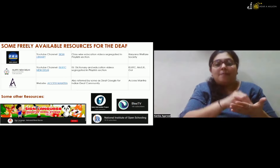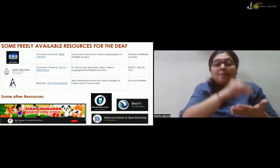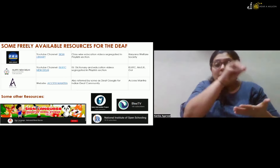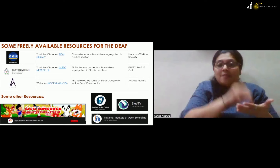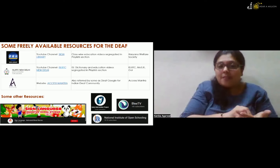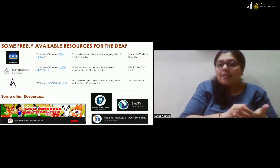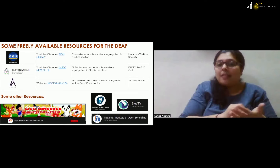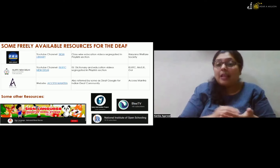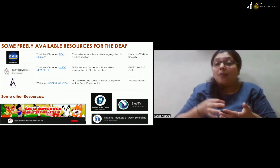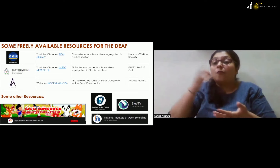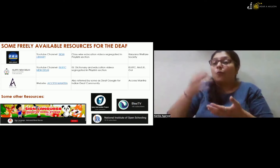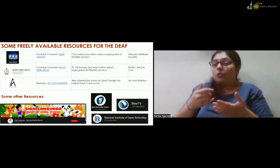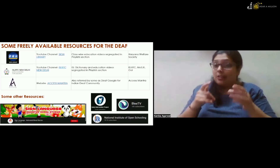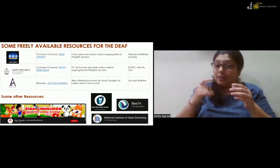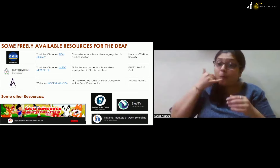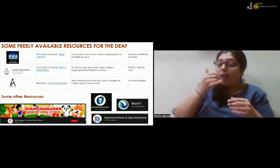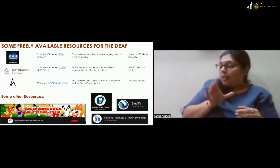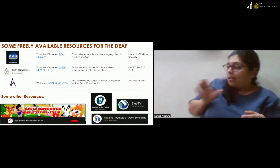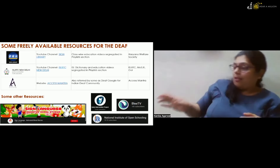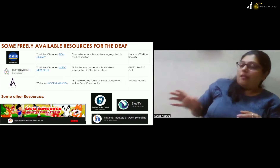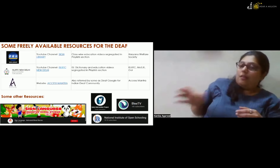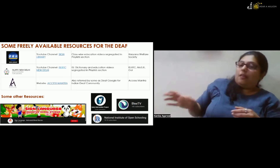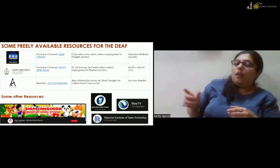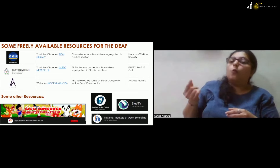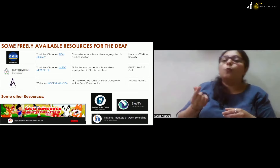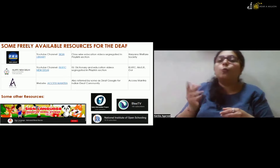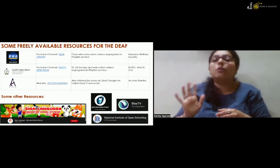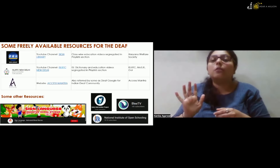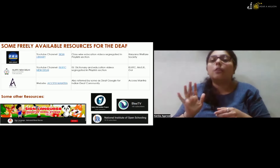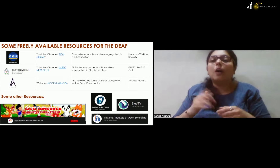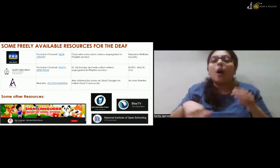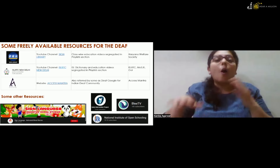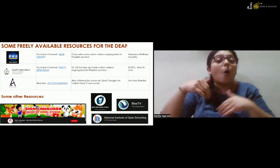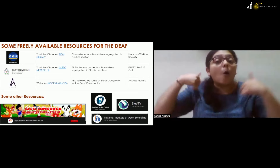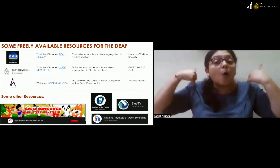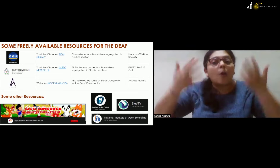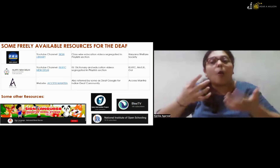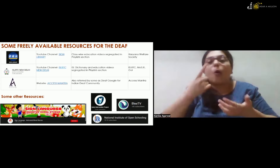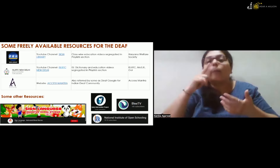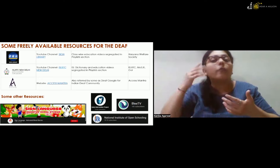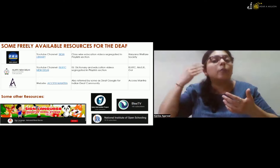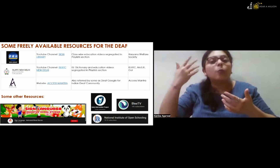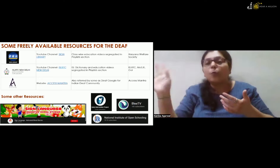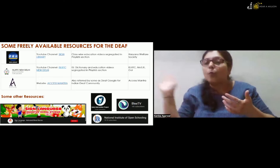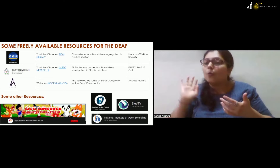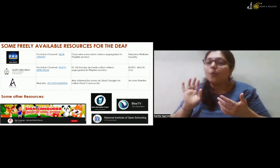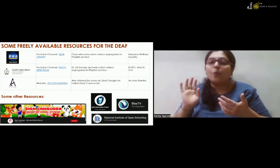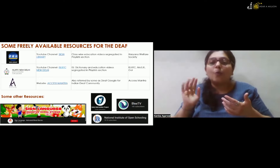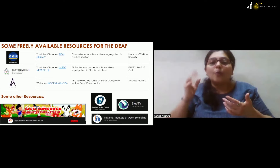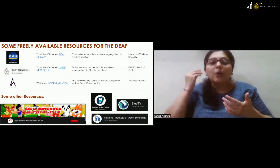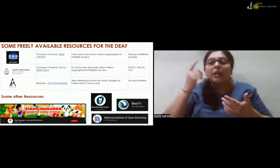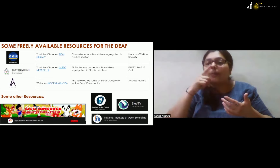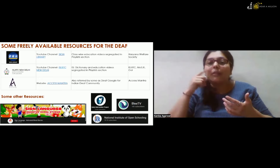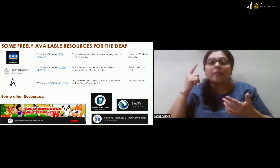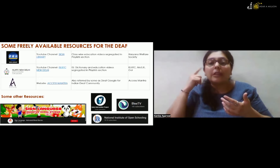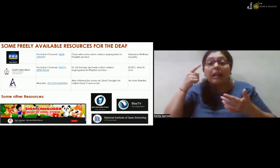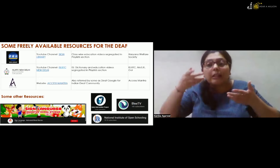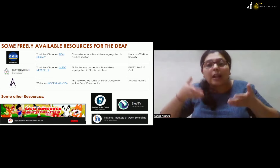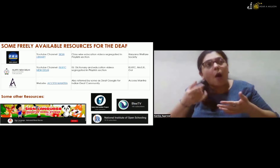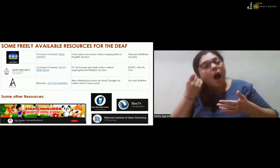they knew that they couldn't communicate with their kid, with their deaf child. And they took down they noted down